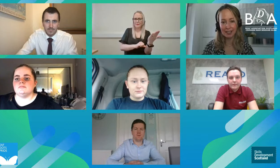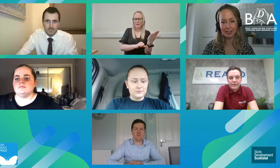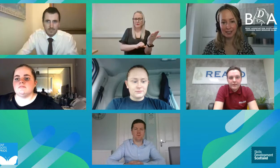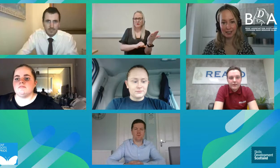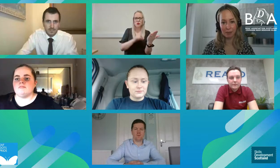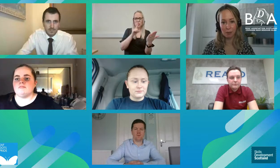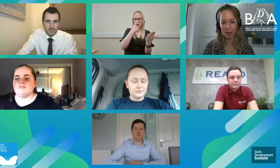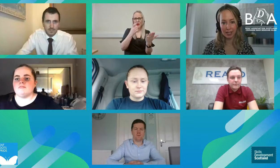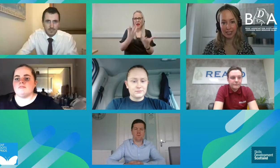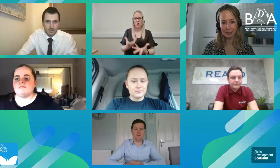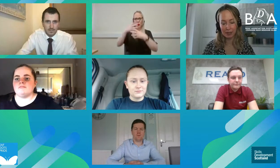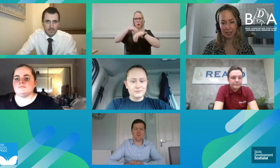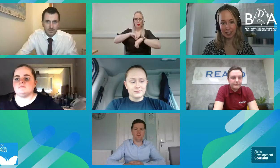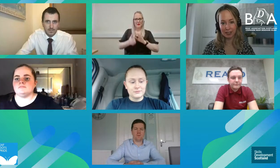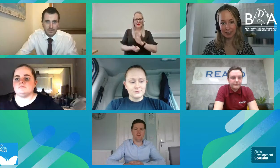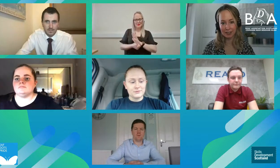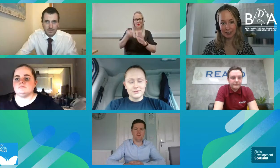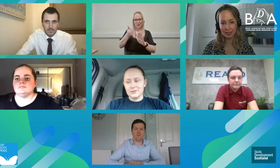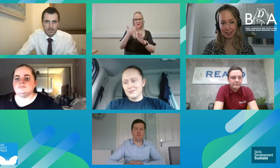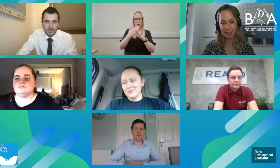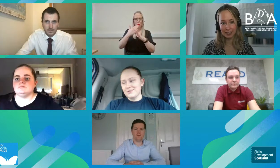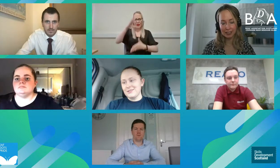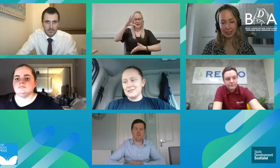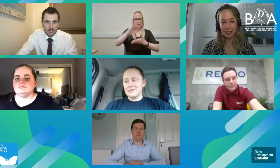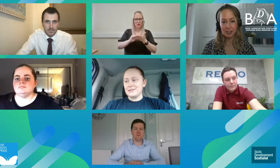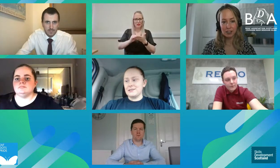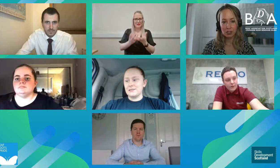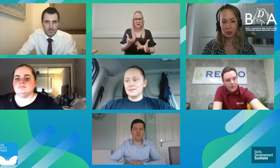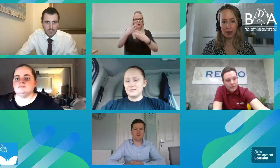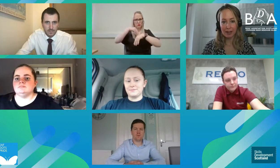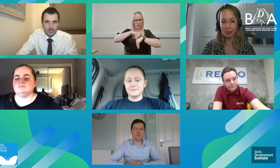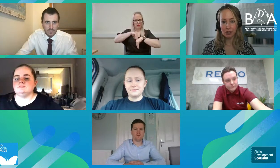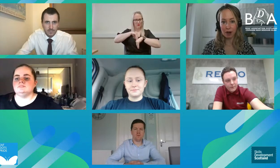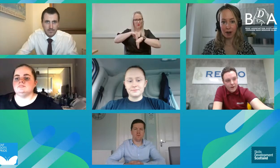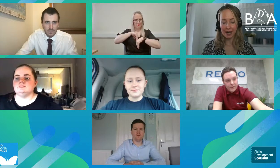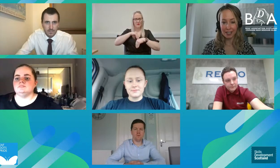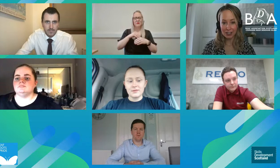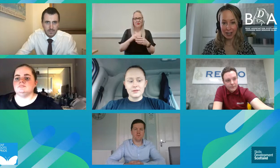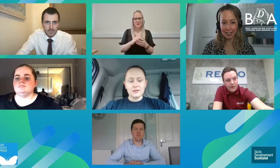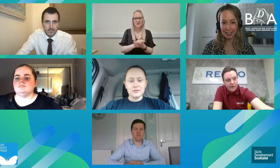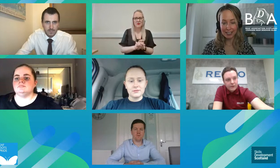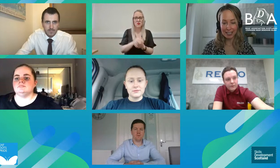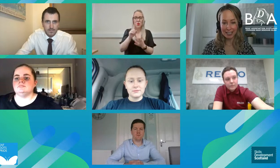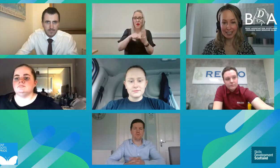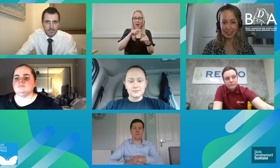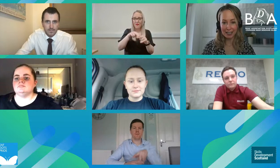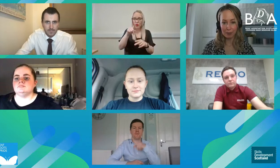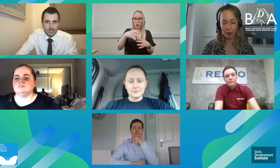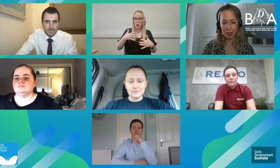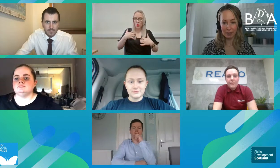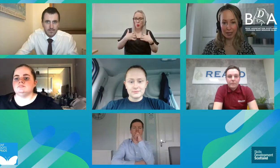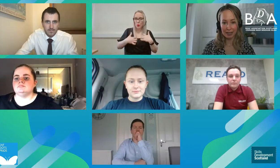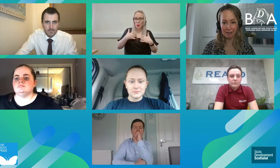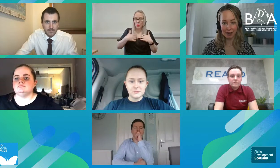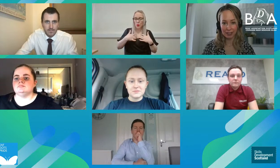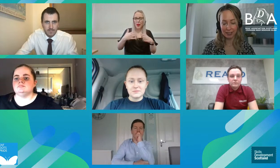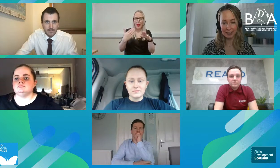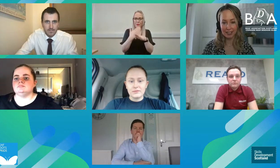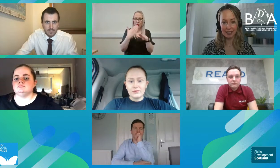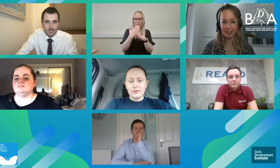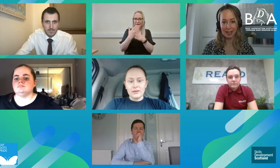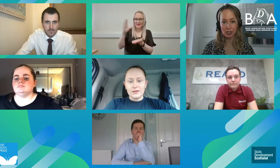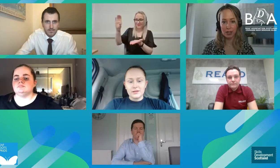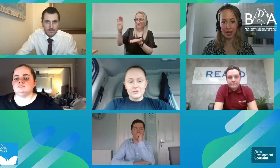skills and some work experience. So if you are interested in the Employability